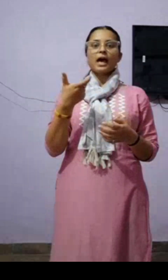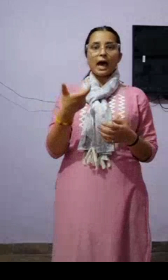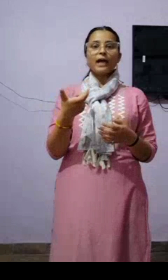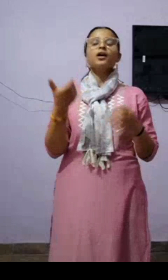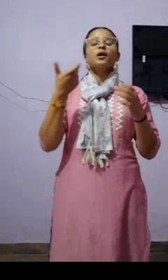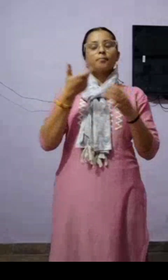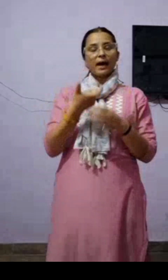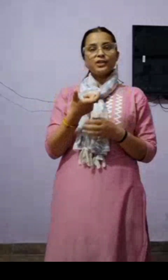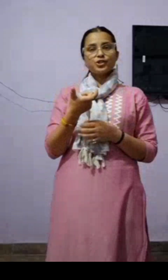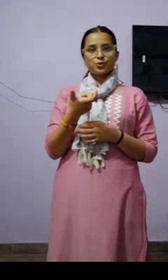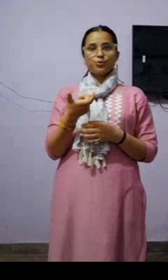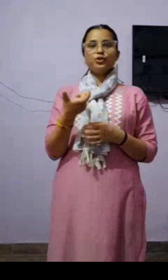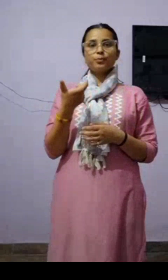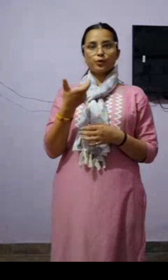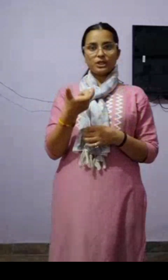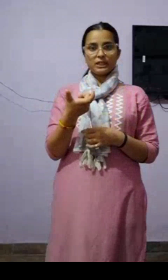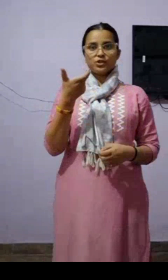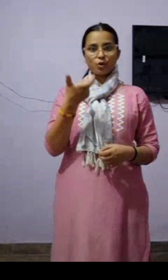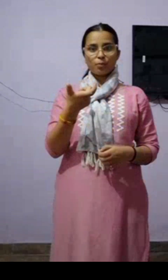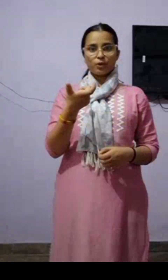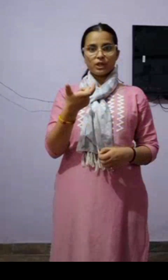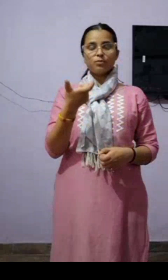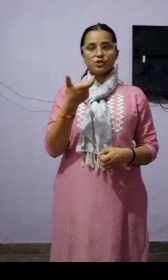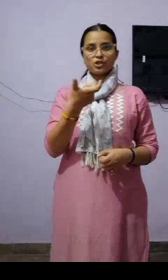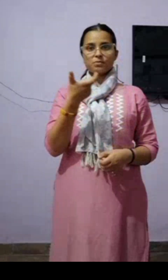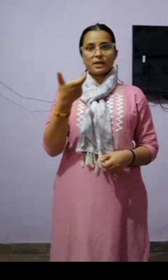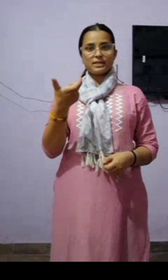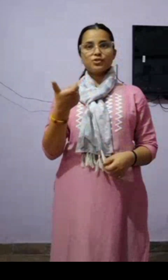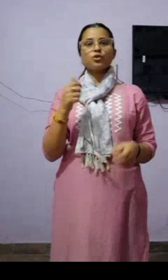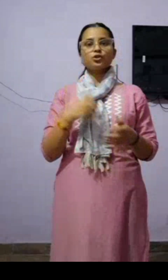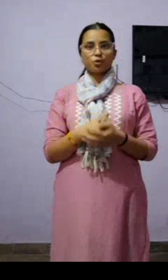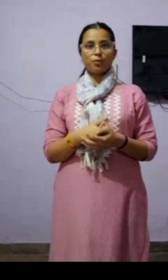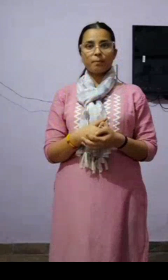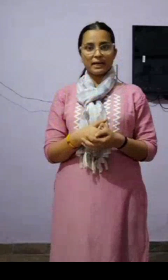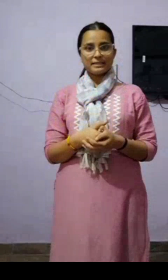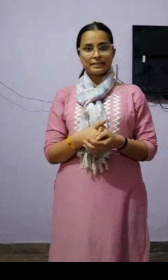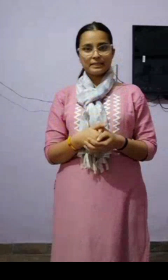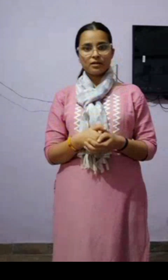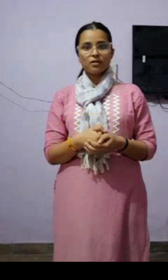and binds to the protein troponin, which is present on tropomycin,